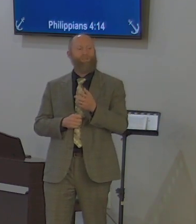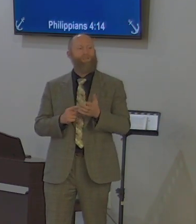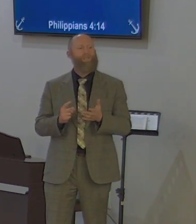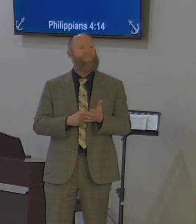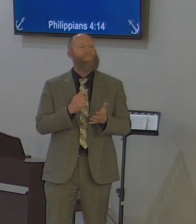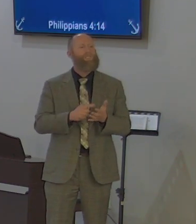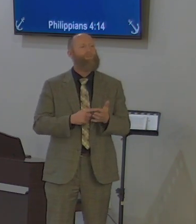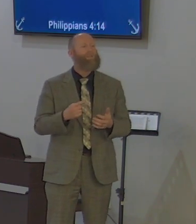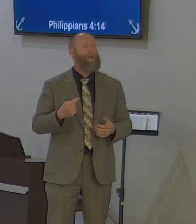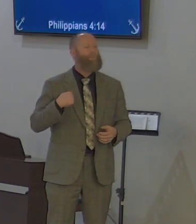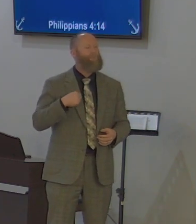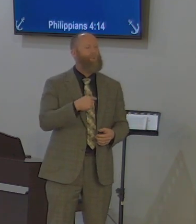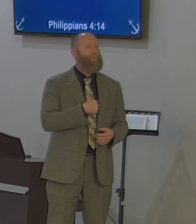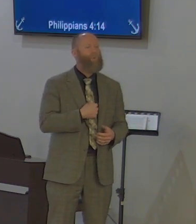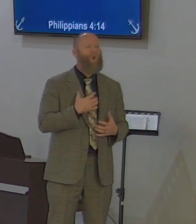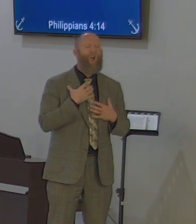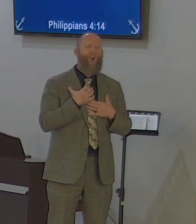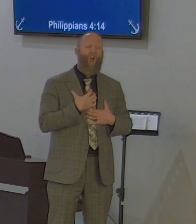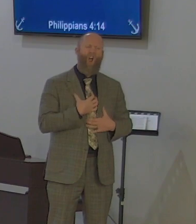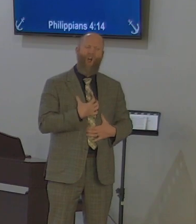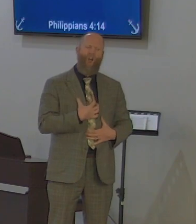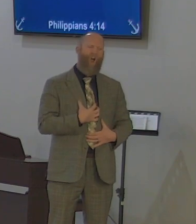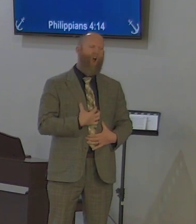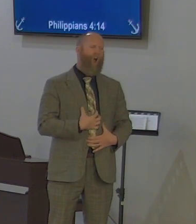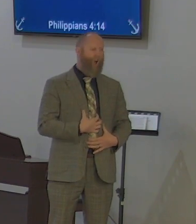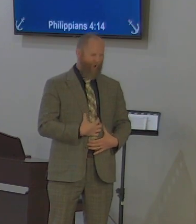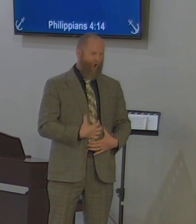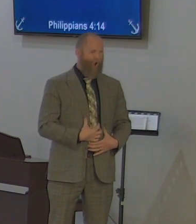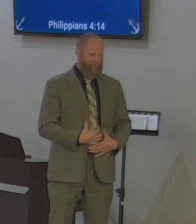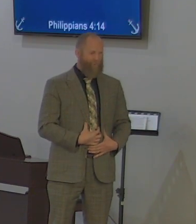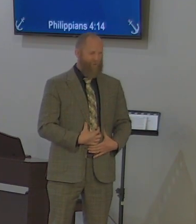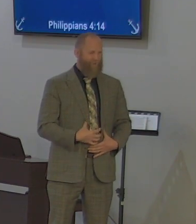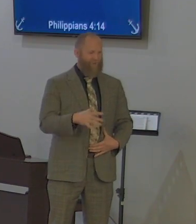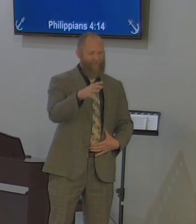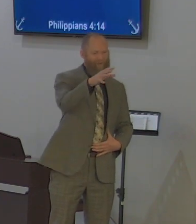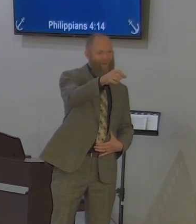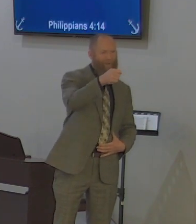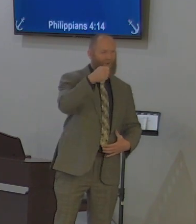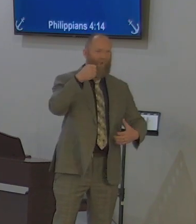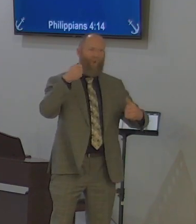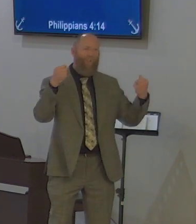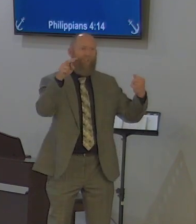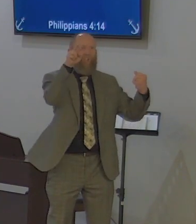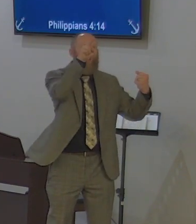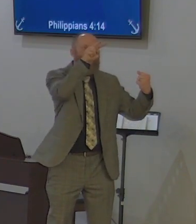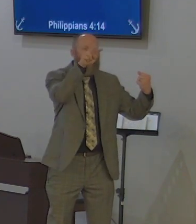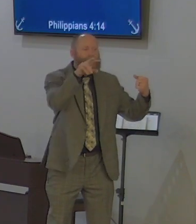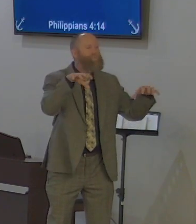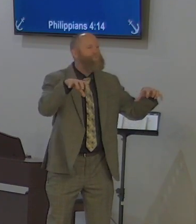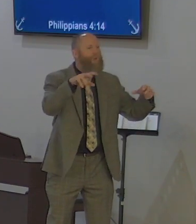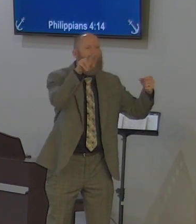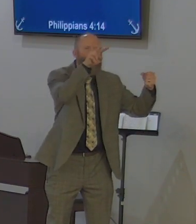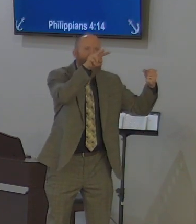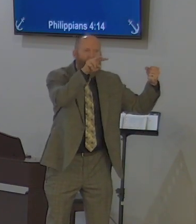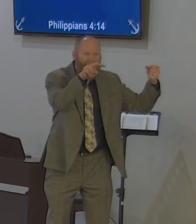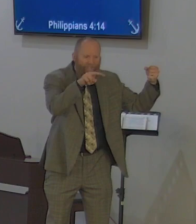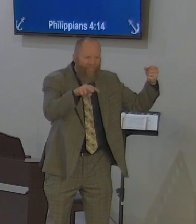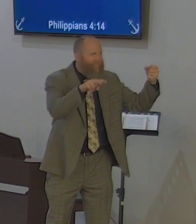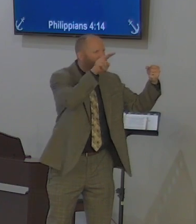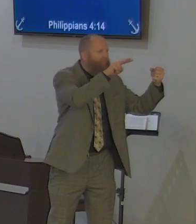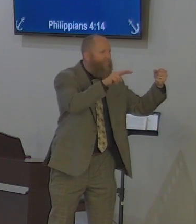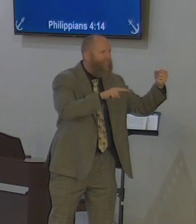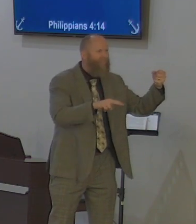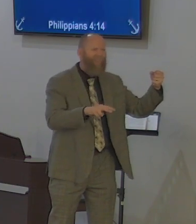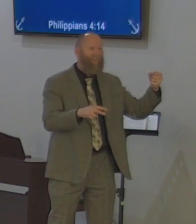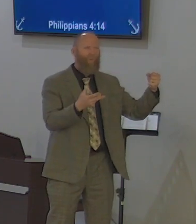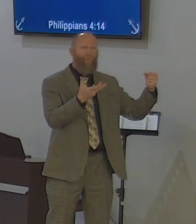open it up and it's chock full of food and you go like, there's nothing in there that I want. Nothing will satisfy you. I mean, listen, there have been times